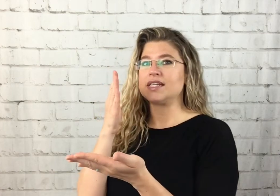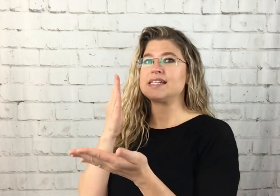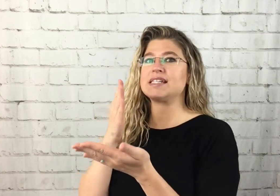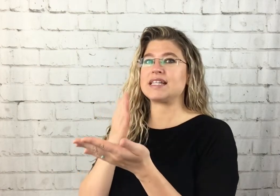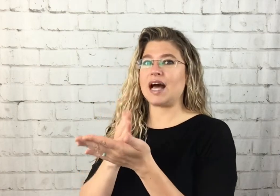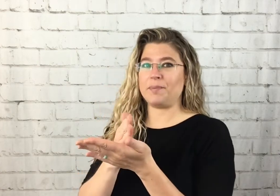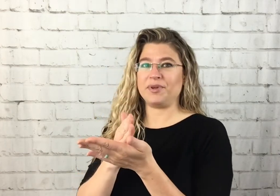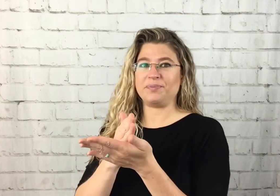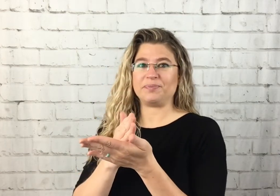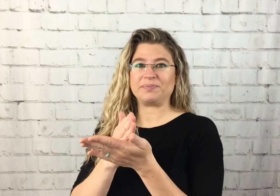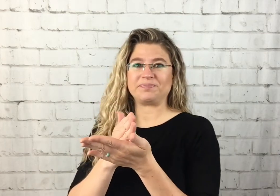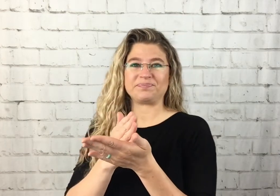Stop.